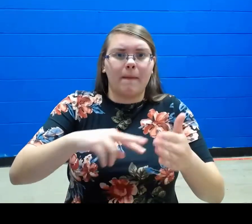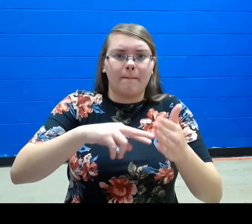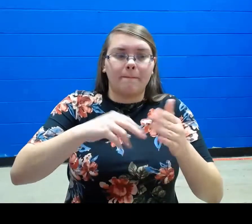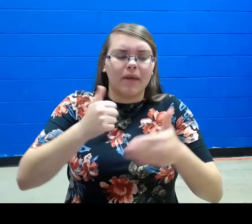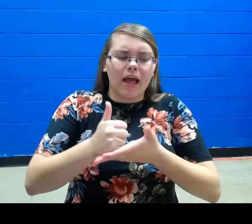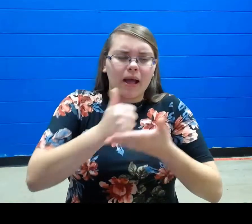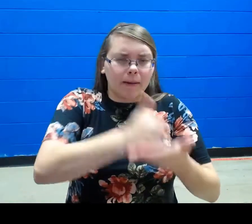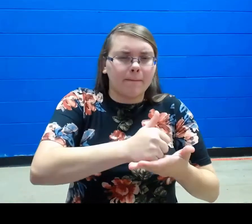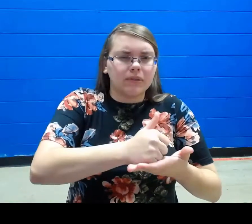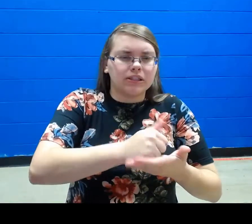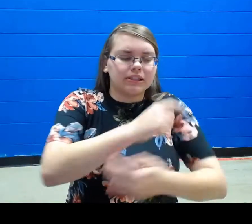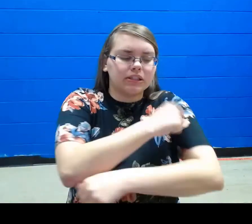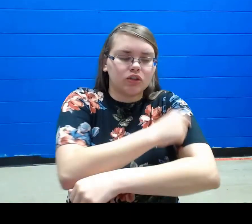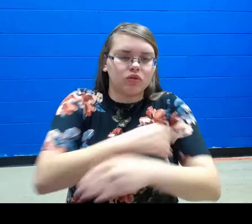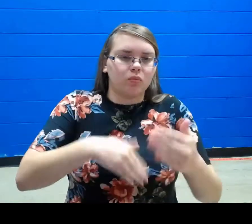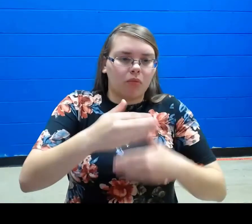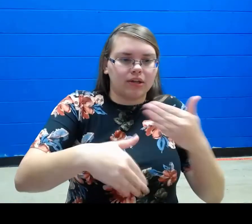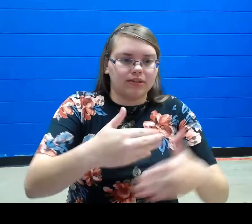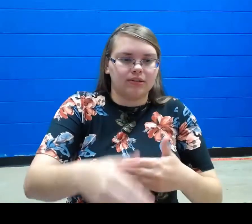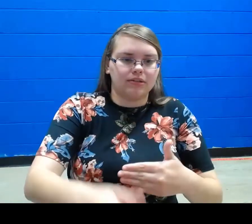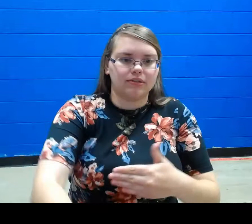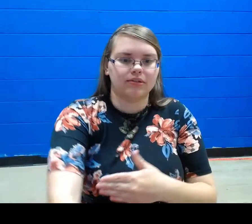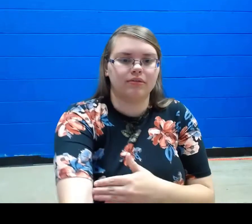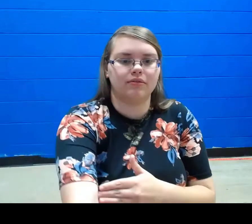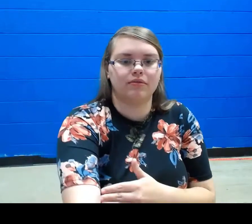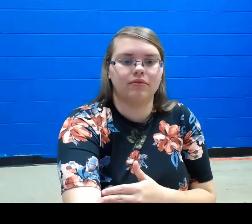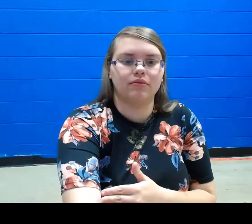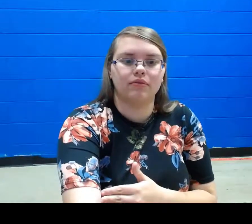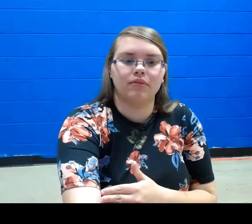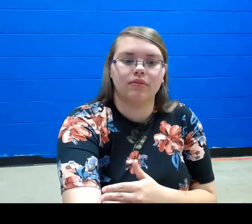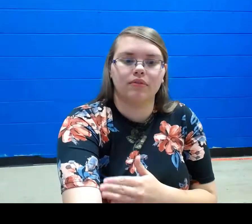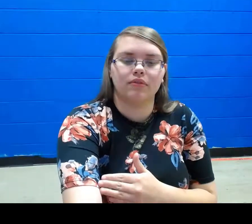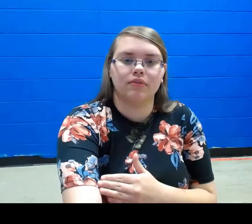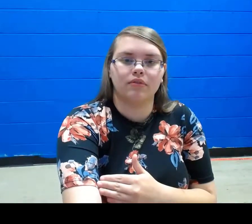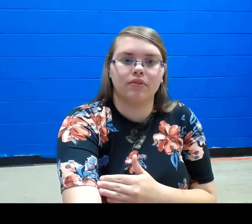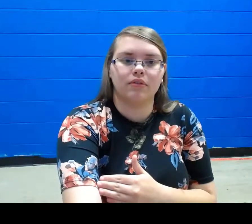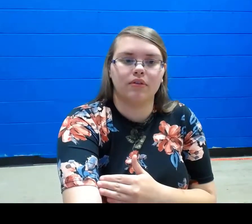macrophages eat the invading material in an attempt to clean up the inflammatory mess.